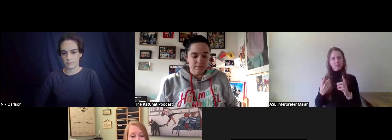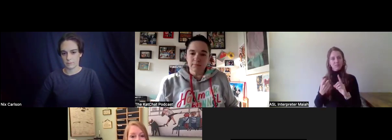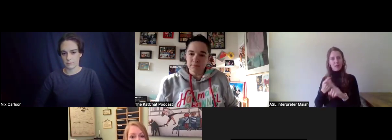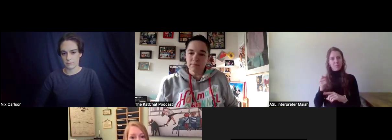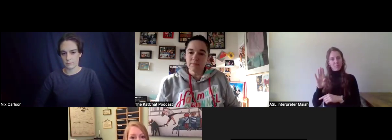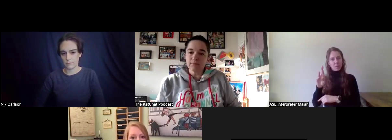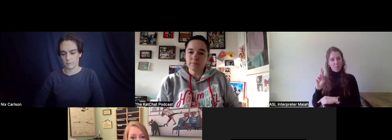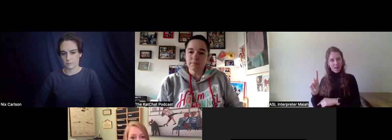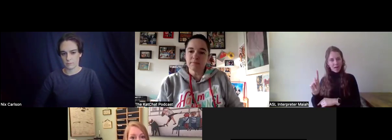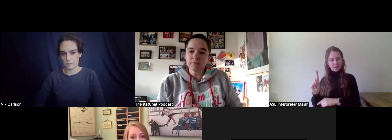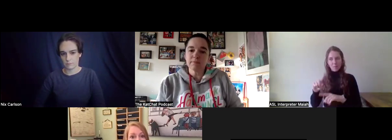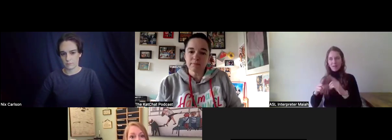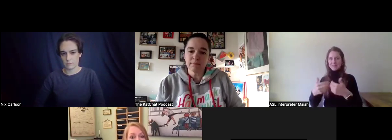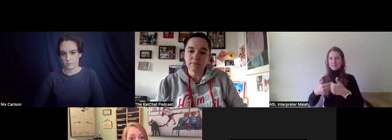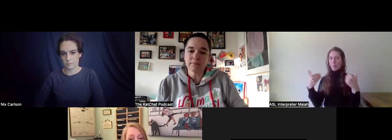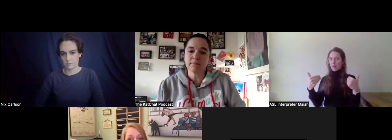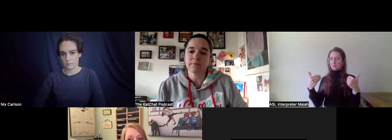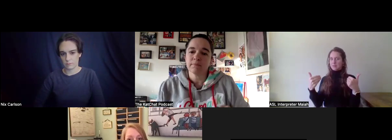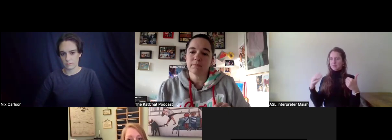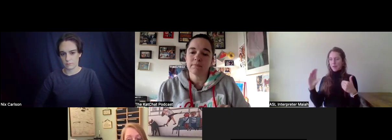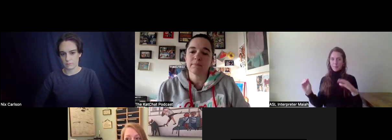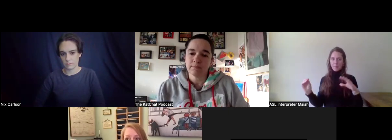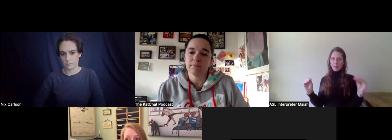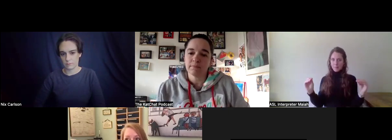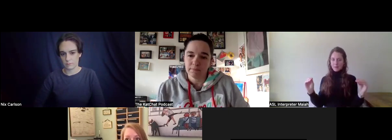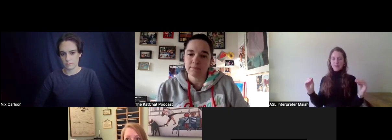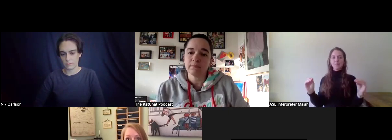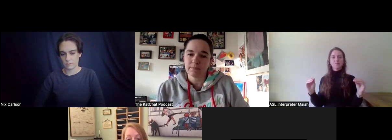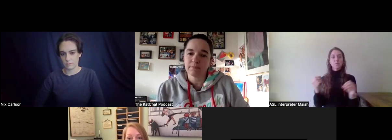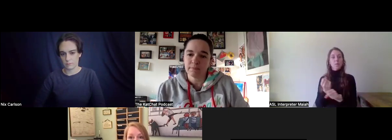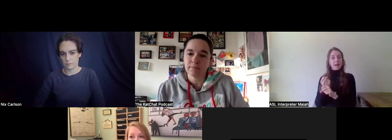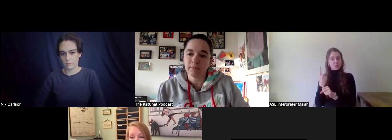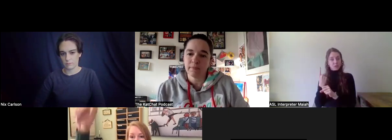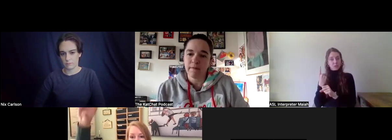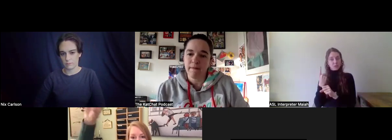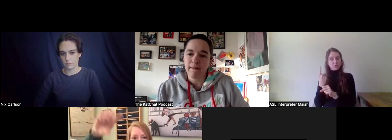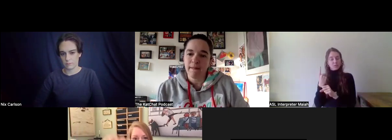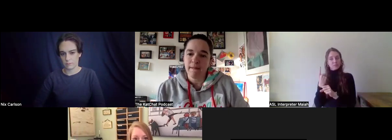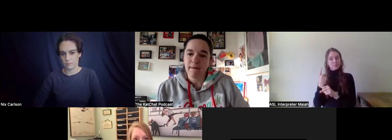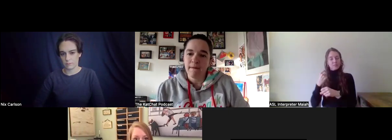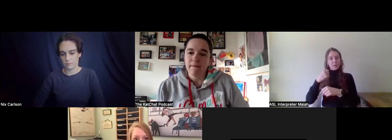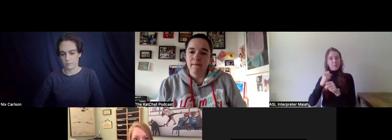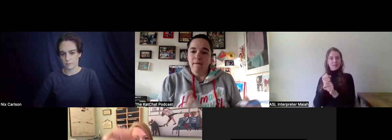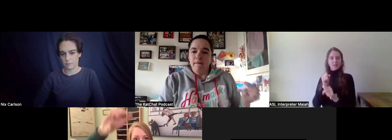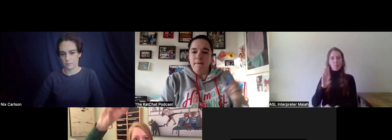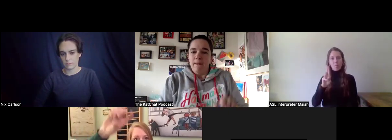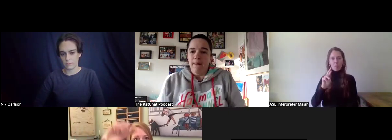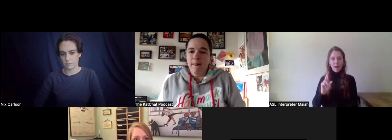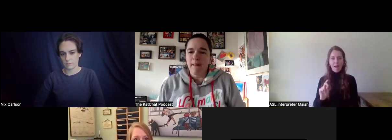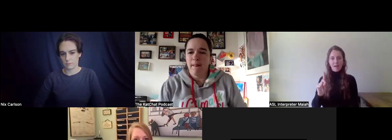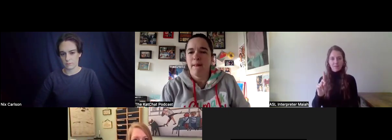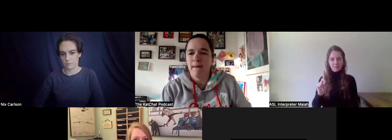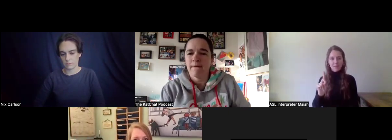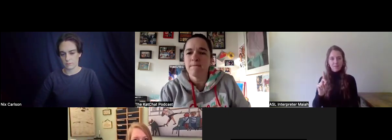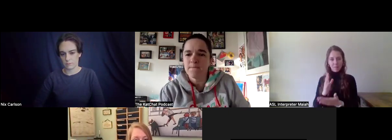two separate companies. So a year ago, we created this brand piece that kind of went down